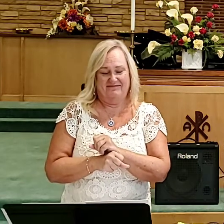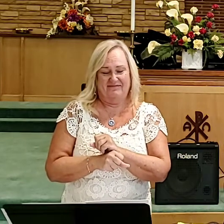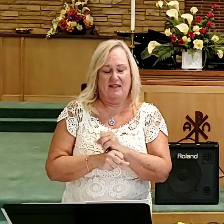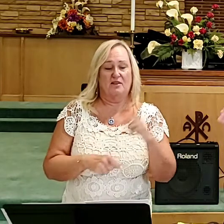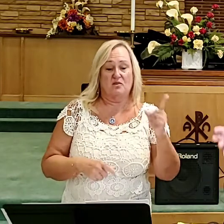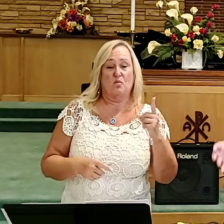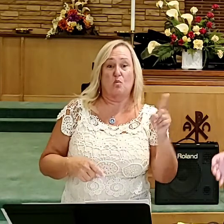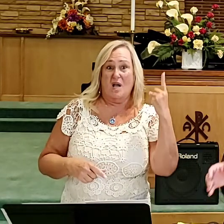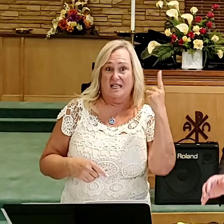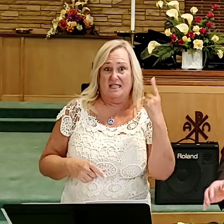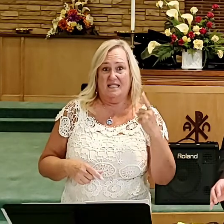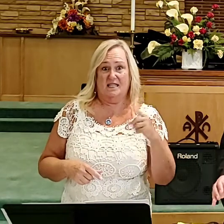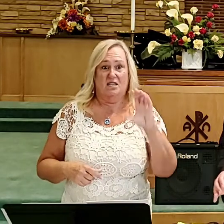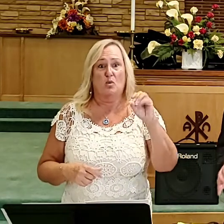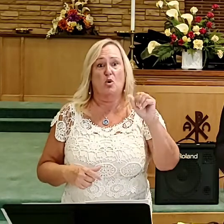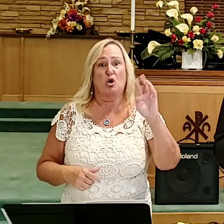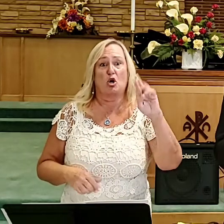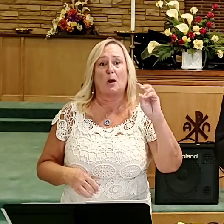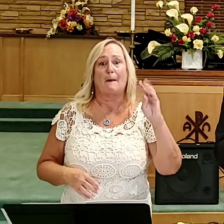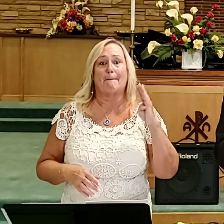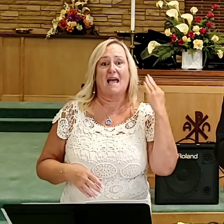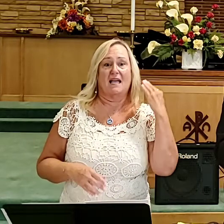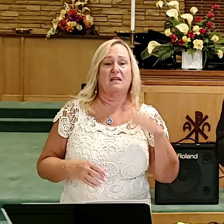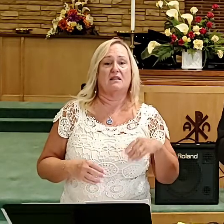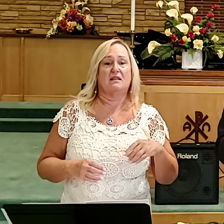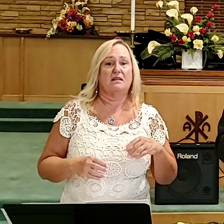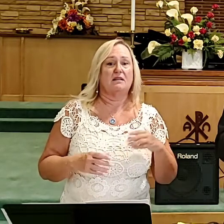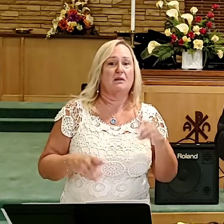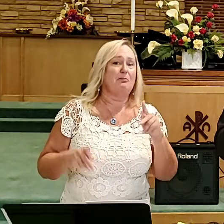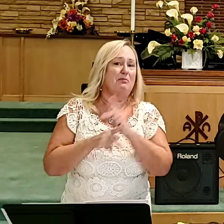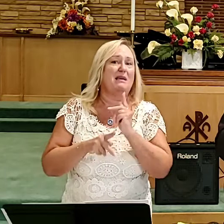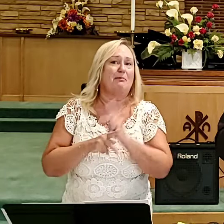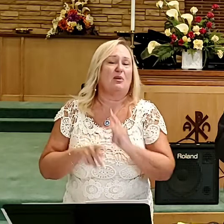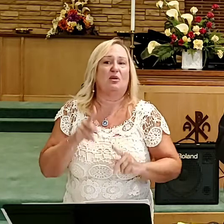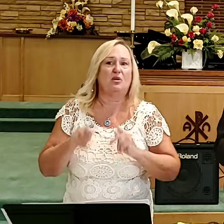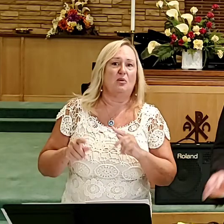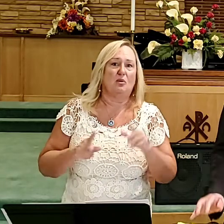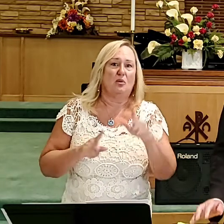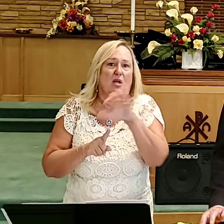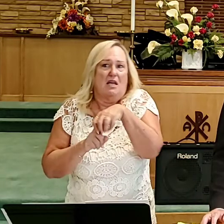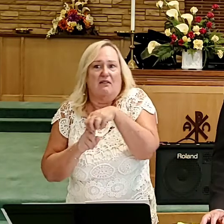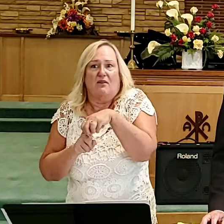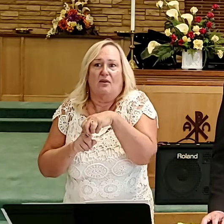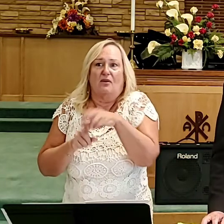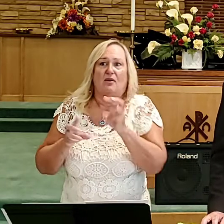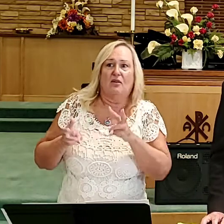There was once a cornerback, one of those people who cover the wide receivers.